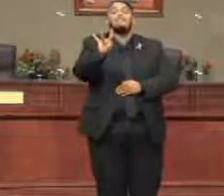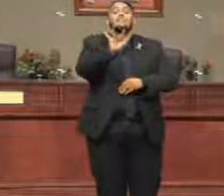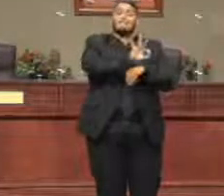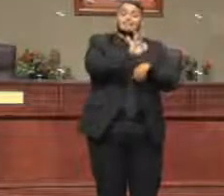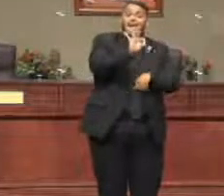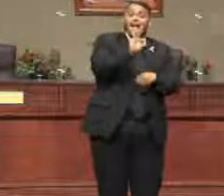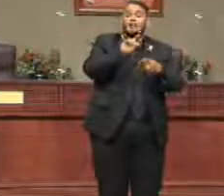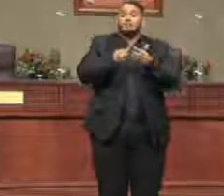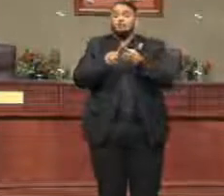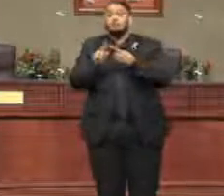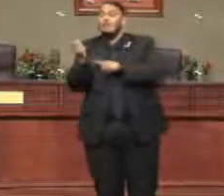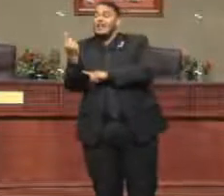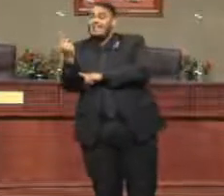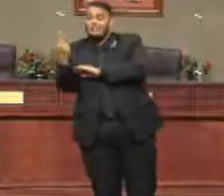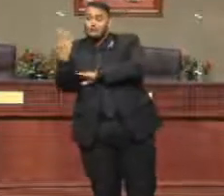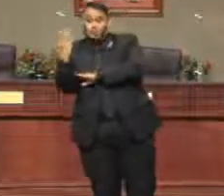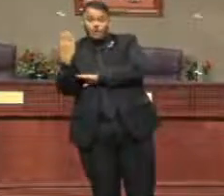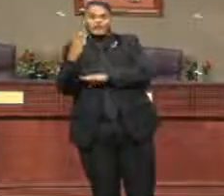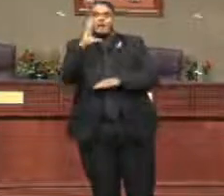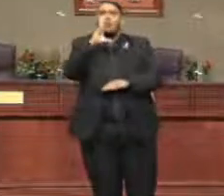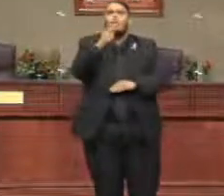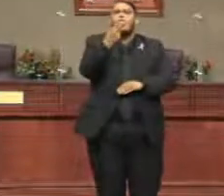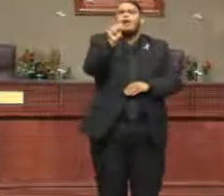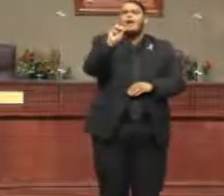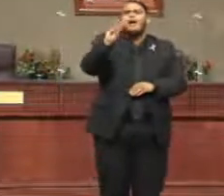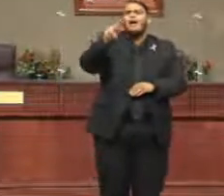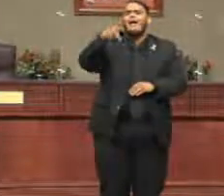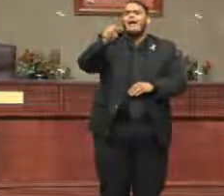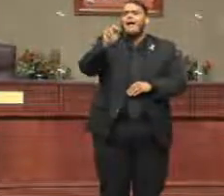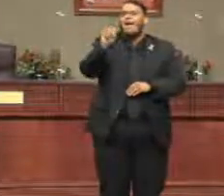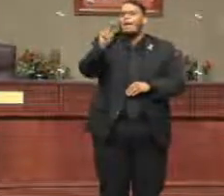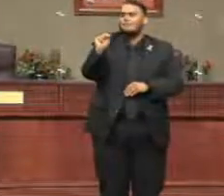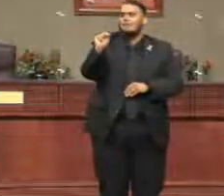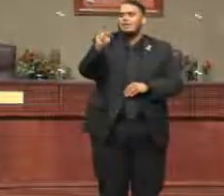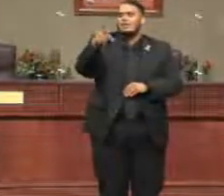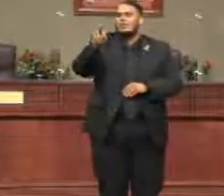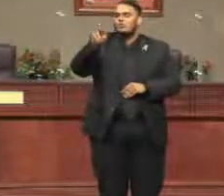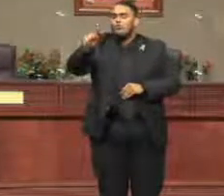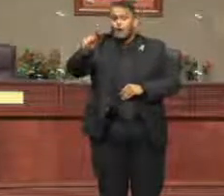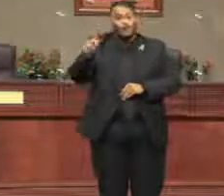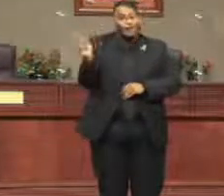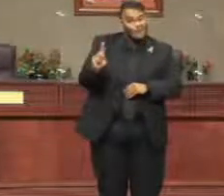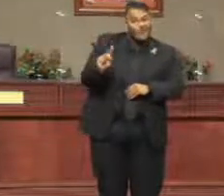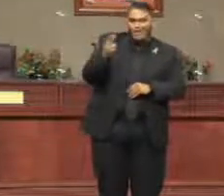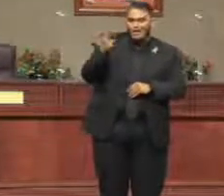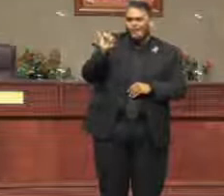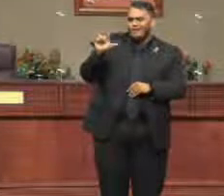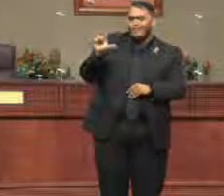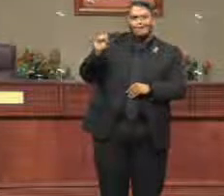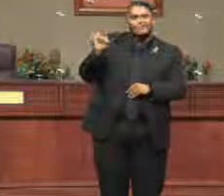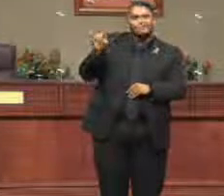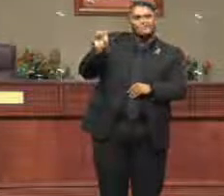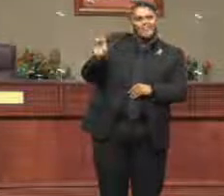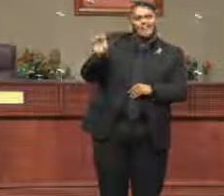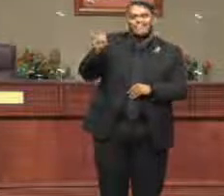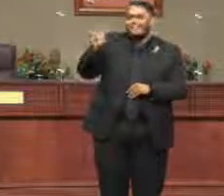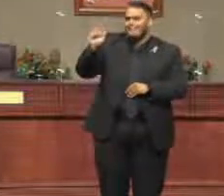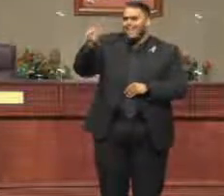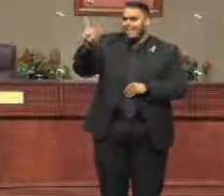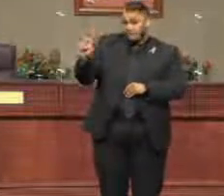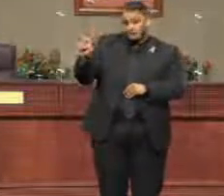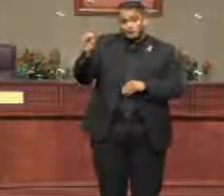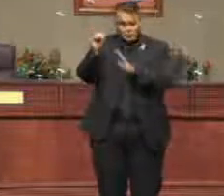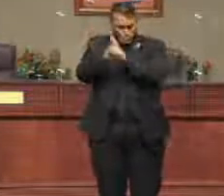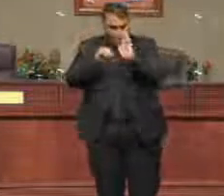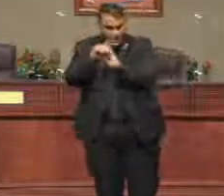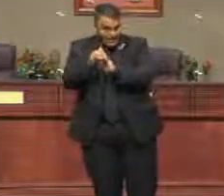at Hampton Park, located on Hillside Avenue in Orlando. Then on Monday afternoon, between